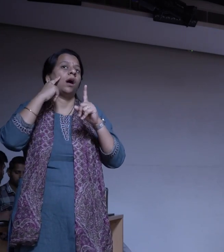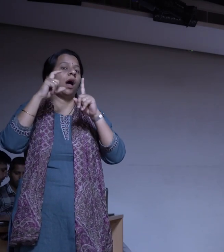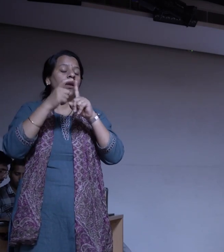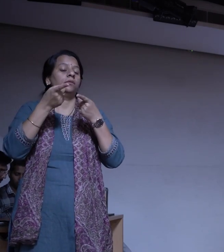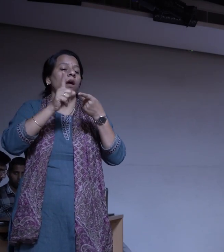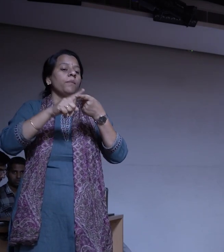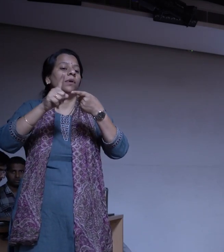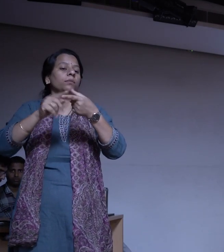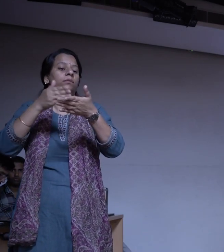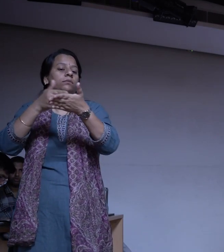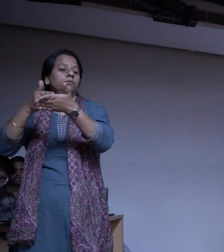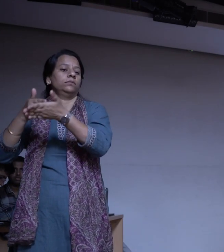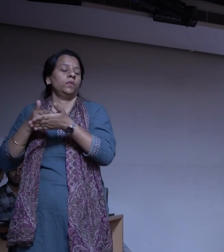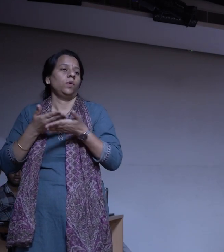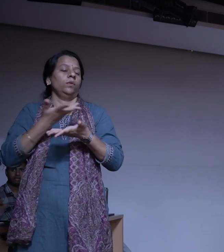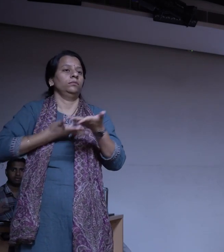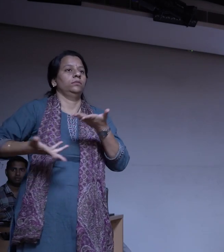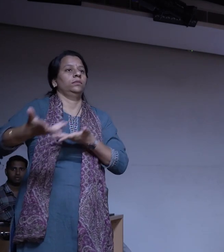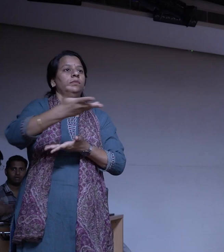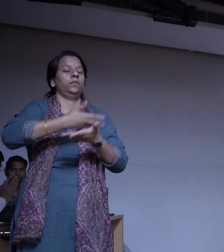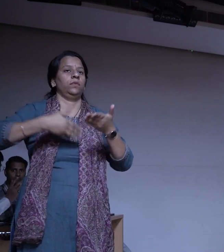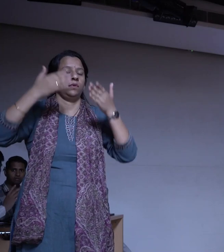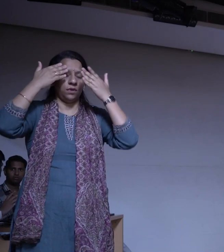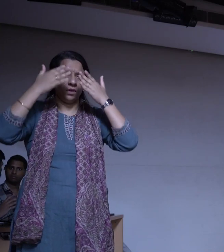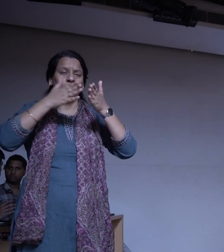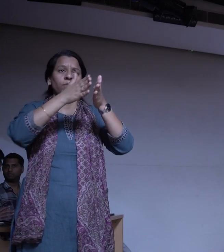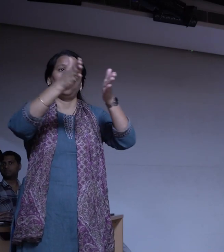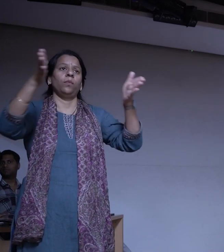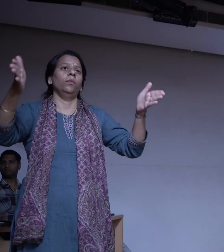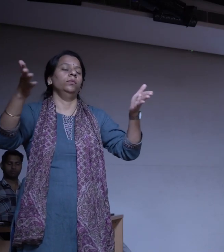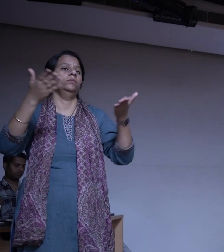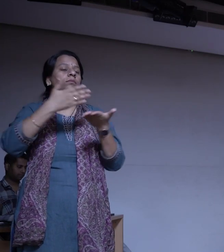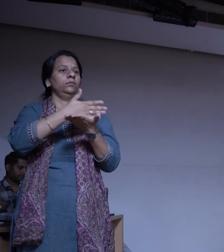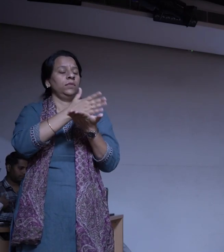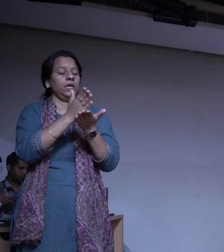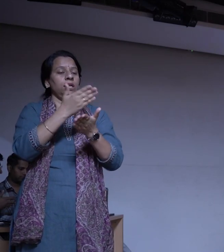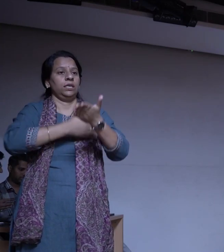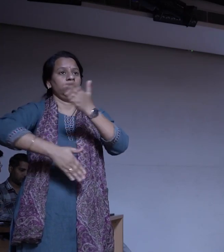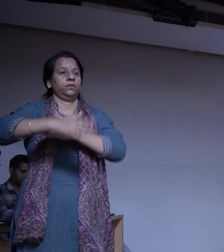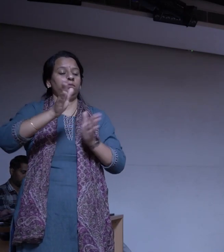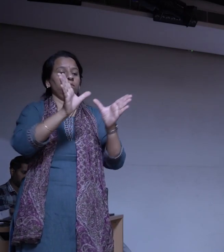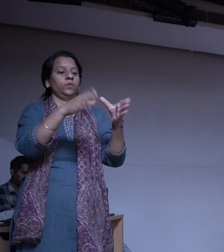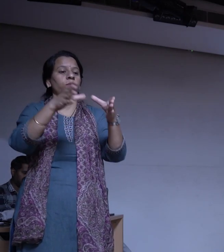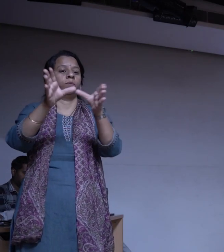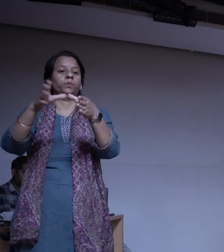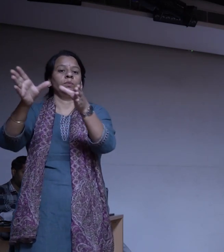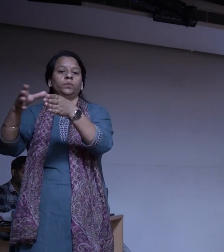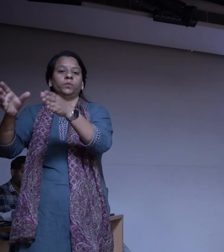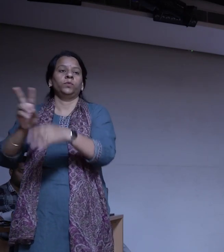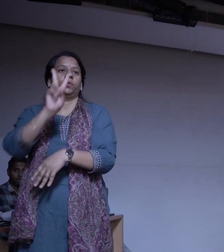related issues and we broadly divide U disabilities 21 disabilities into